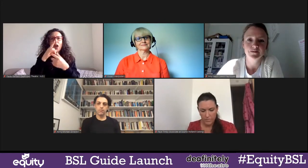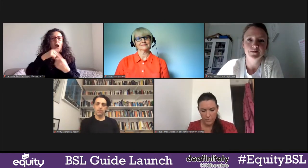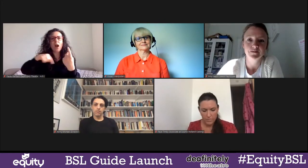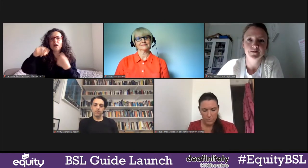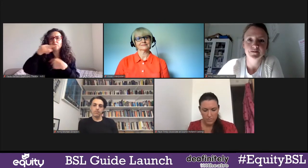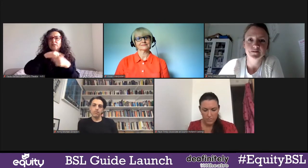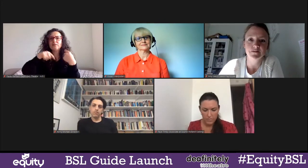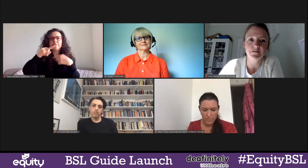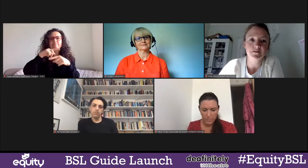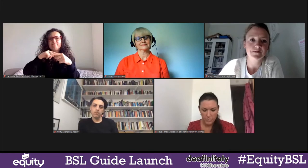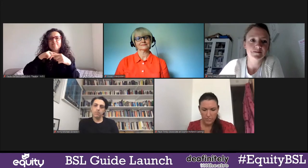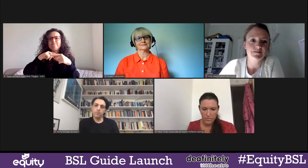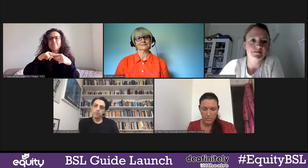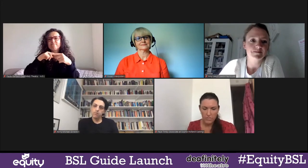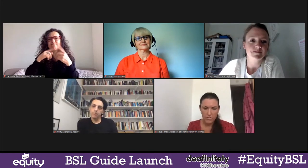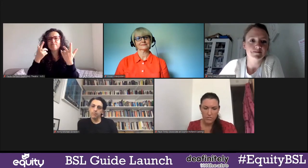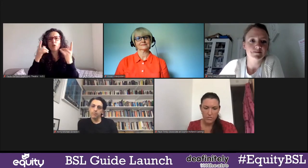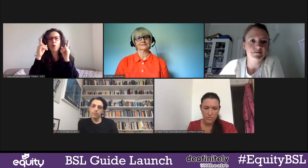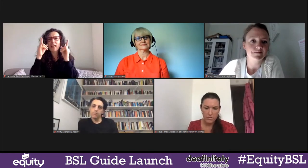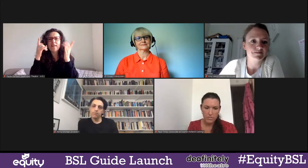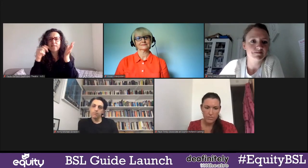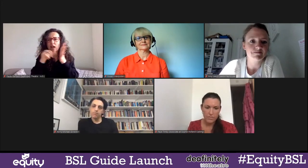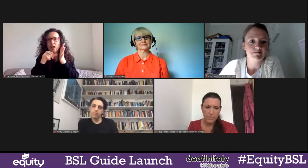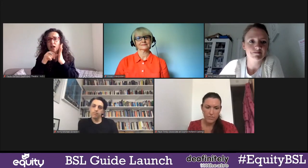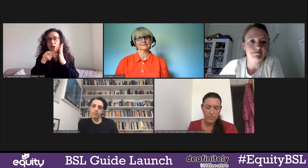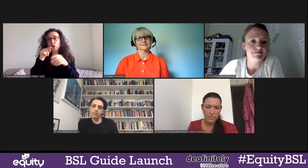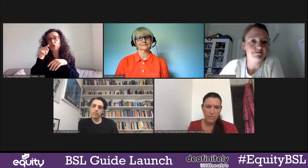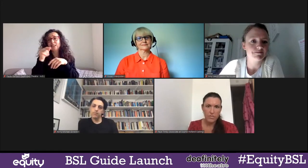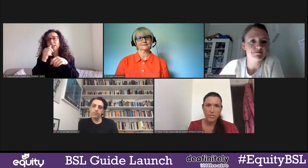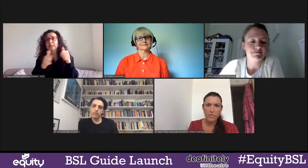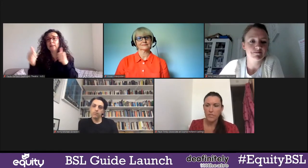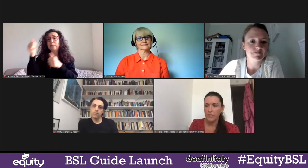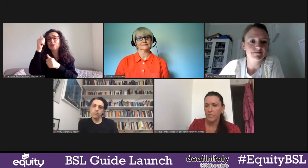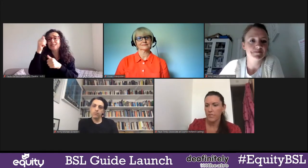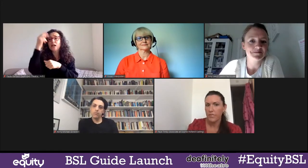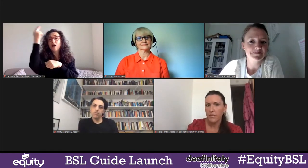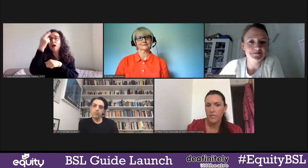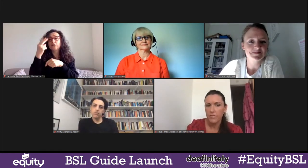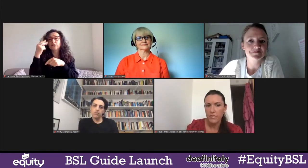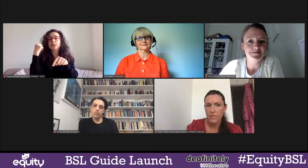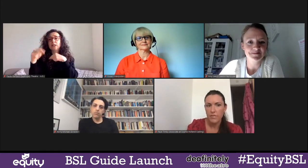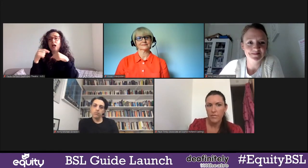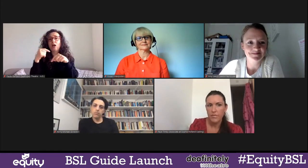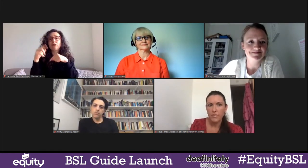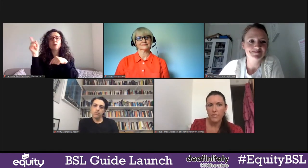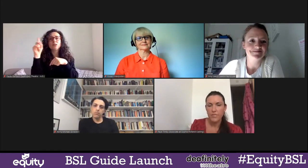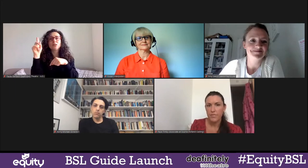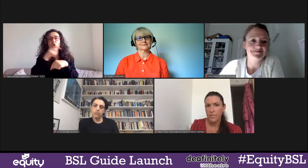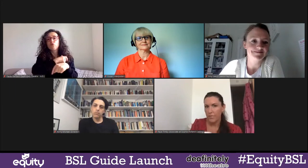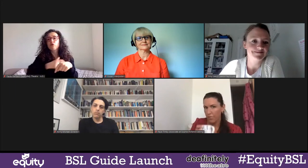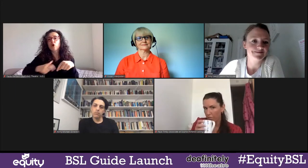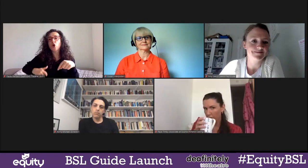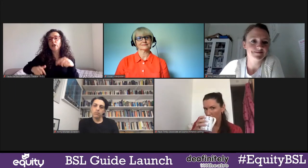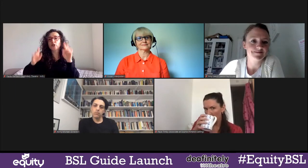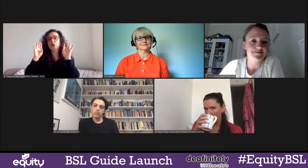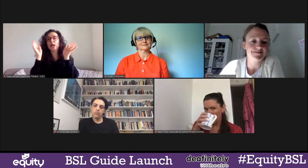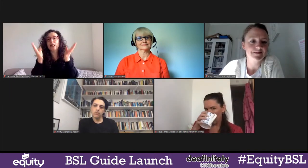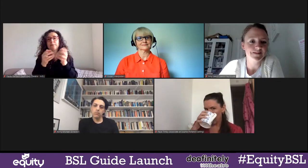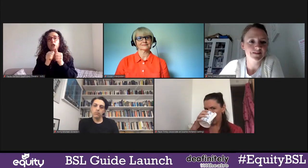but unfortunately she's unable to join us today due to technical issues. Erica, as I'm sure many of you know, is the